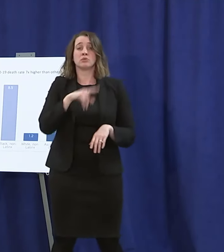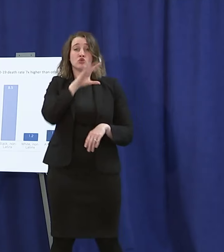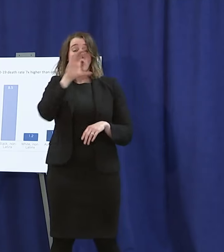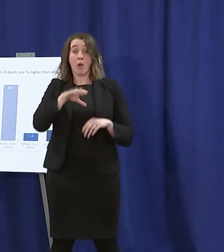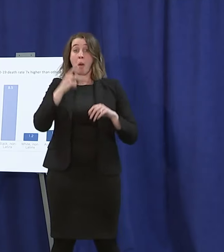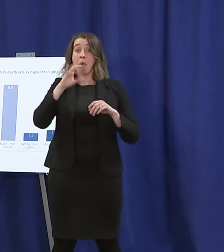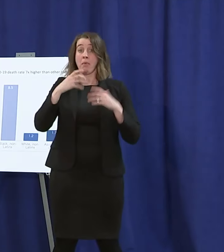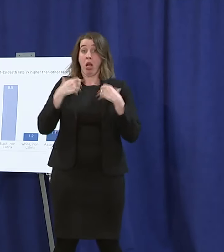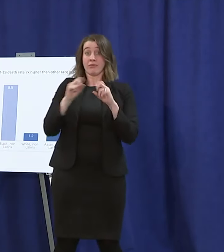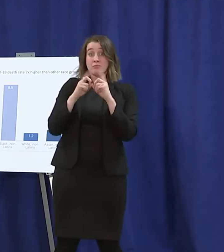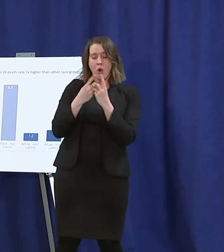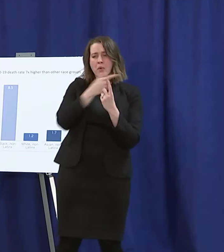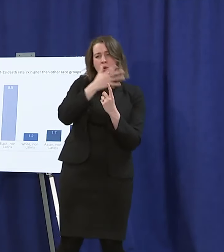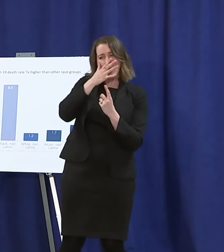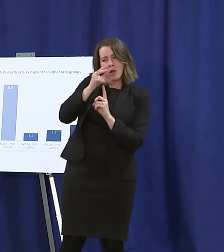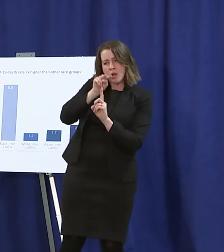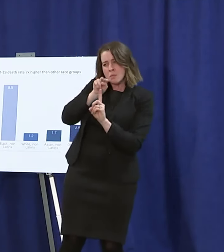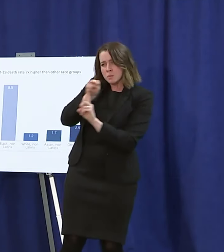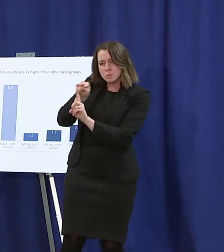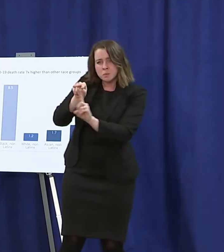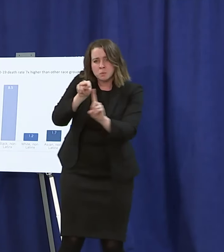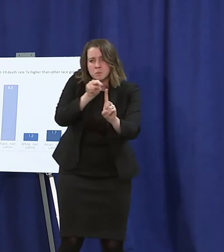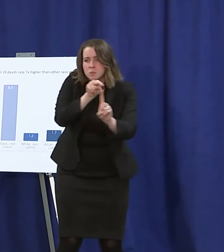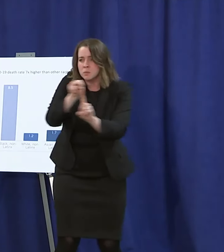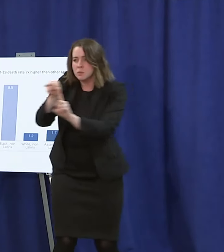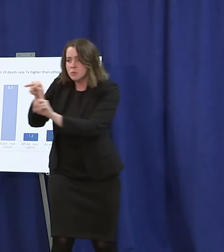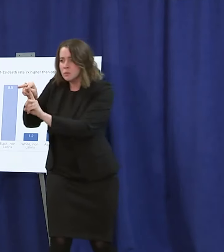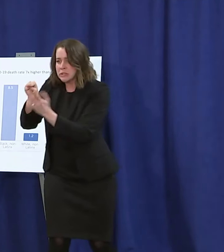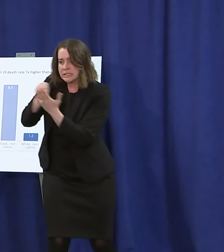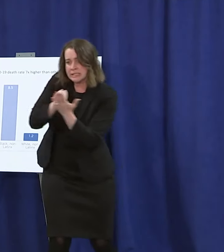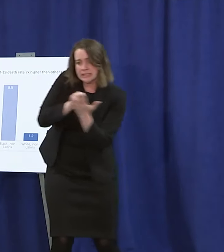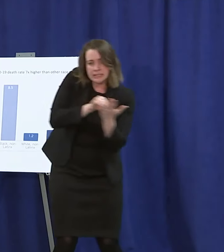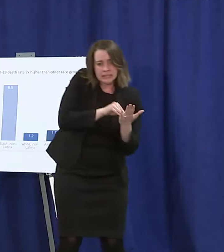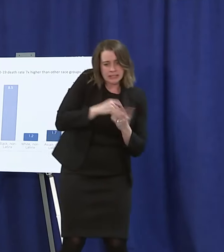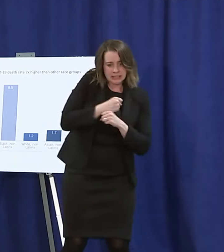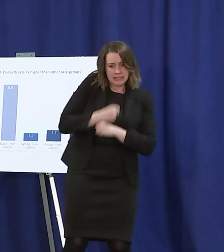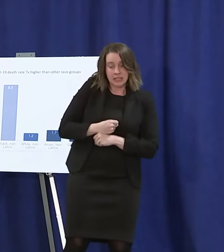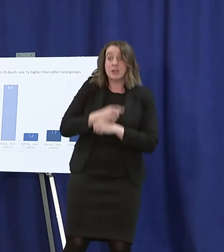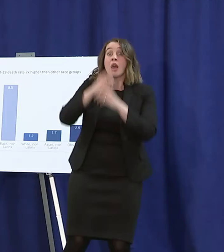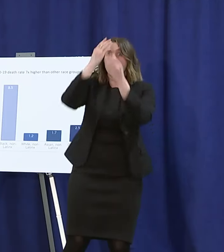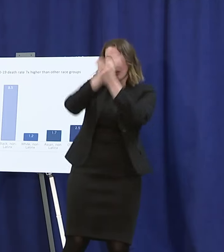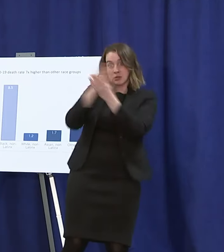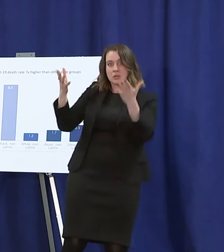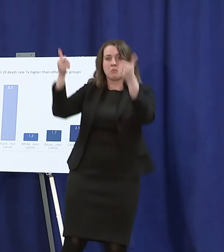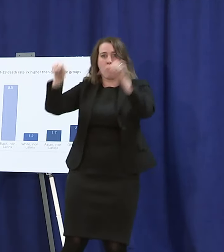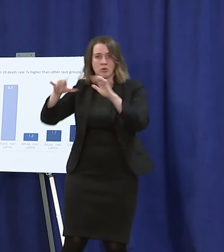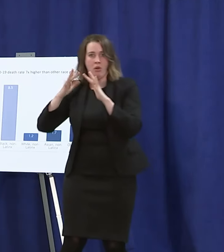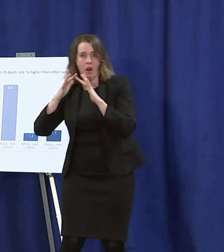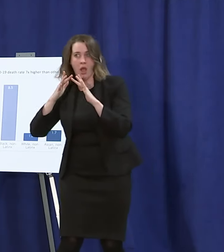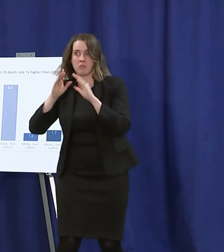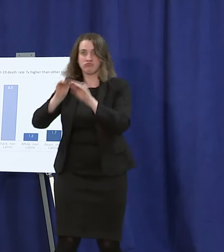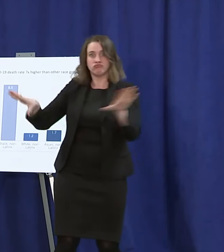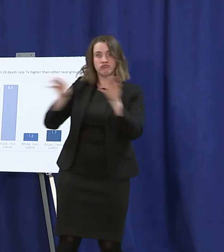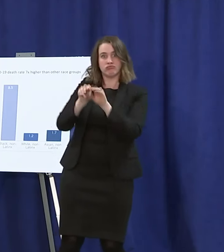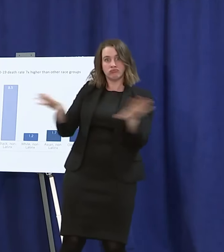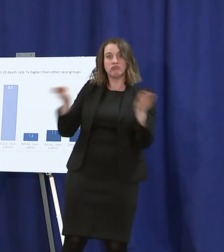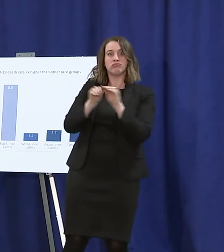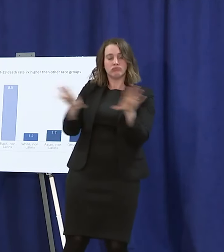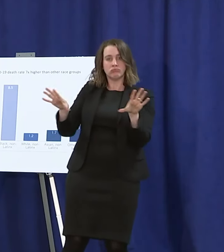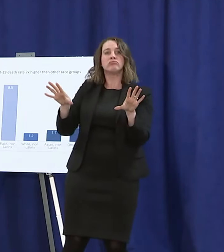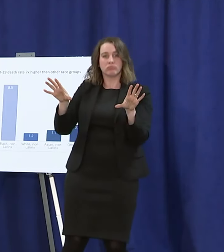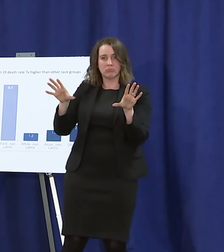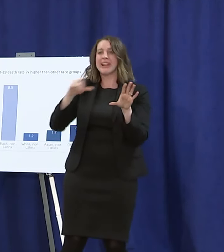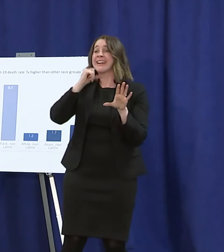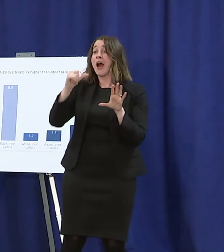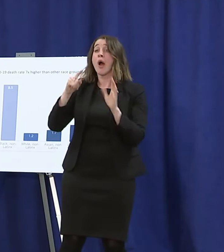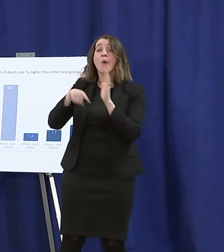continue to closely monitor and make this data transparently available and commit to a regular cadence of